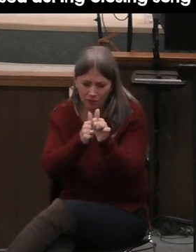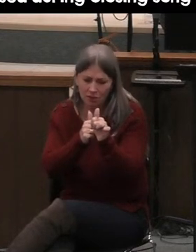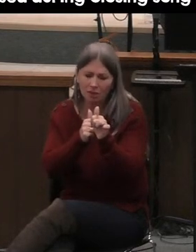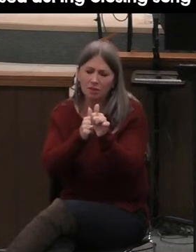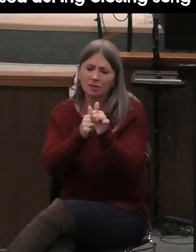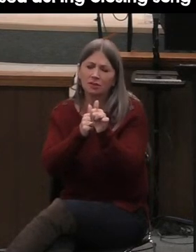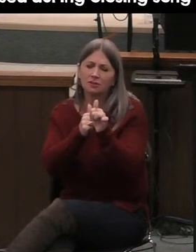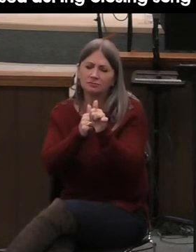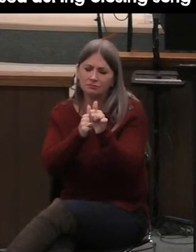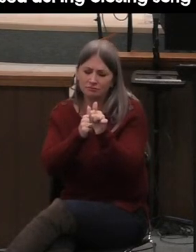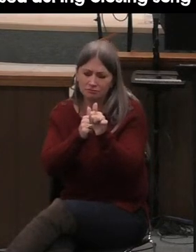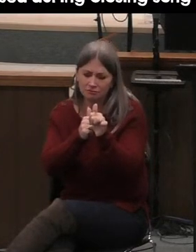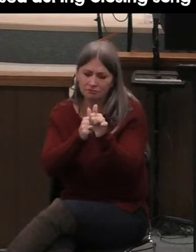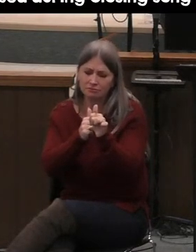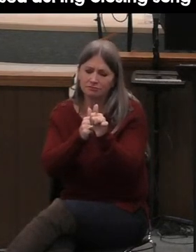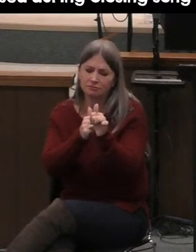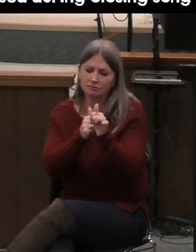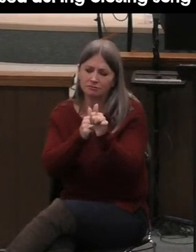unconditionally.